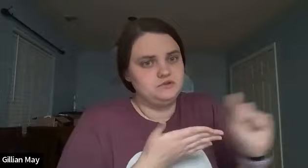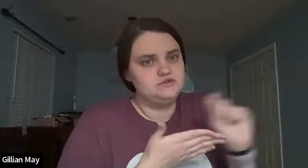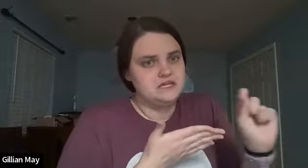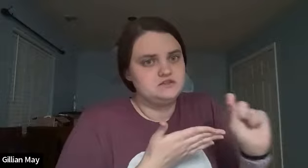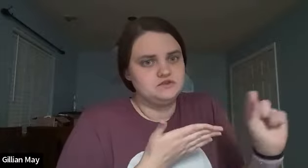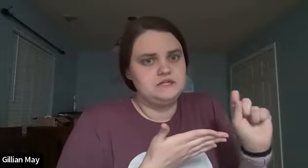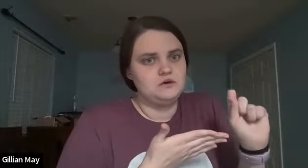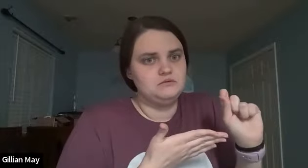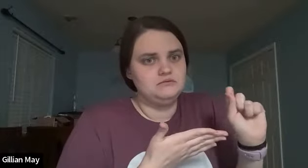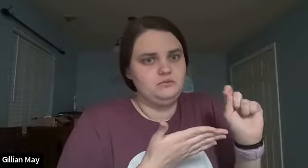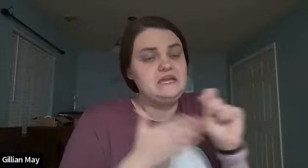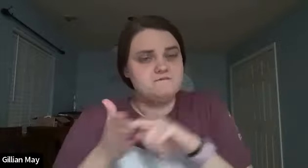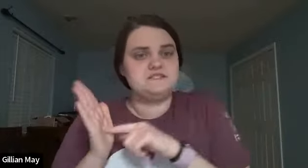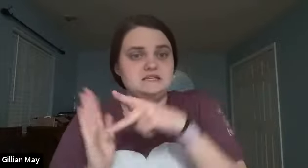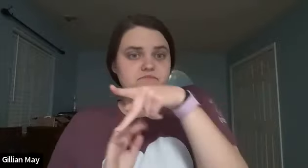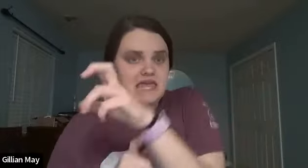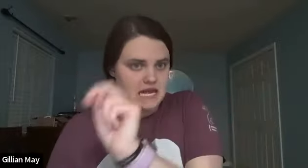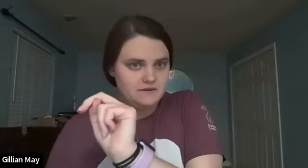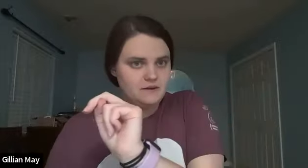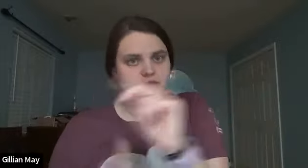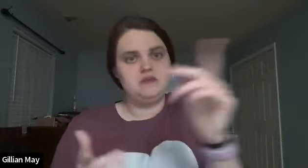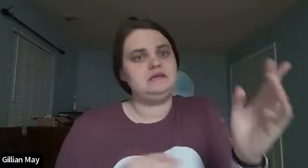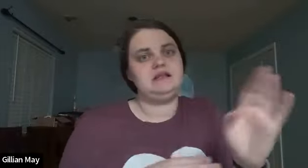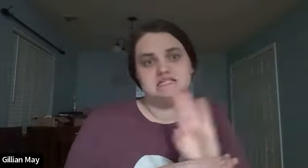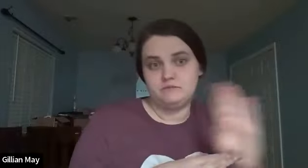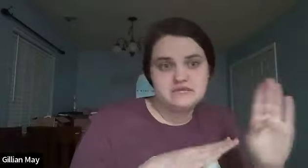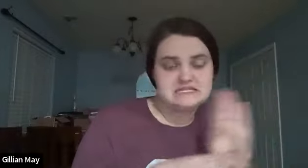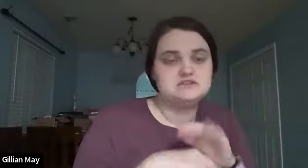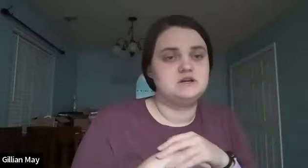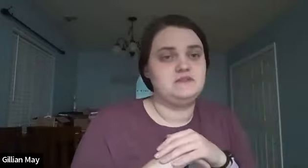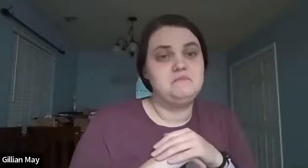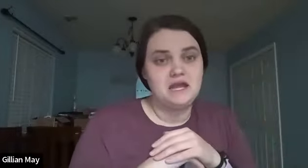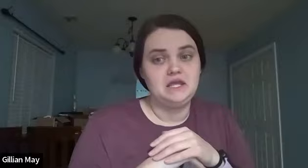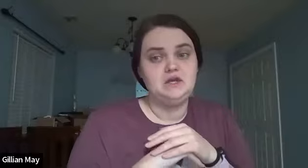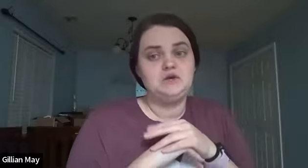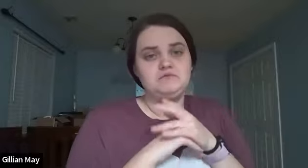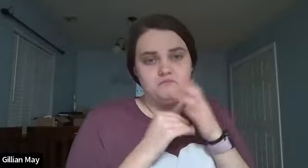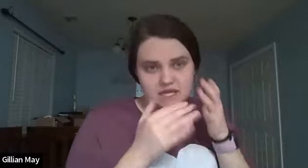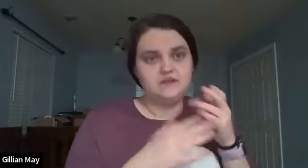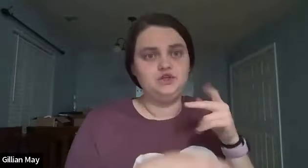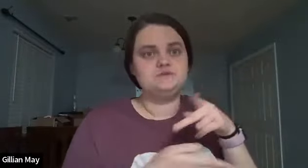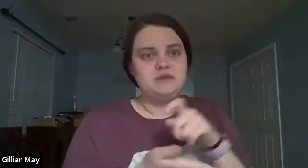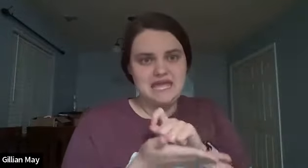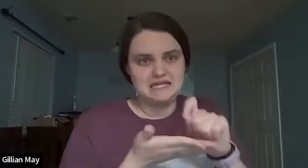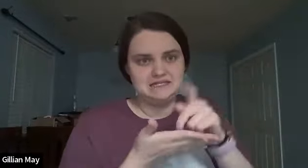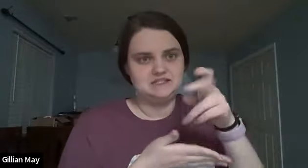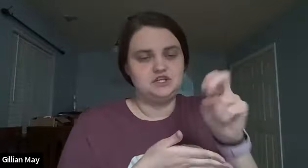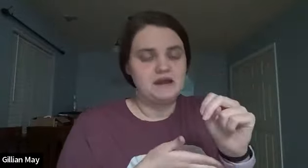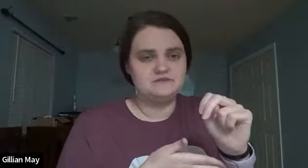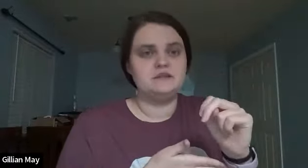use pencils, we emphasize pen, but maybe like a different business or something, they may mainly use pens. So you might have to be like,